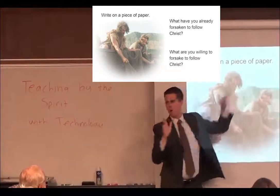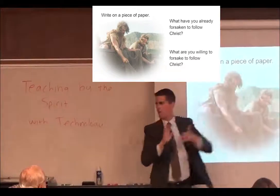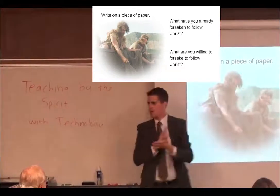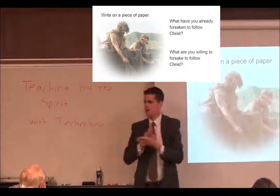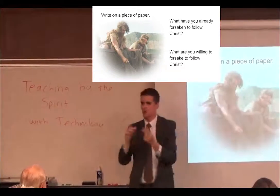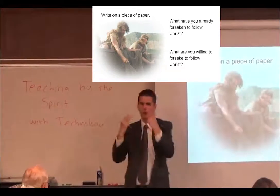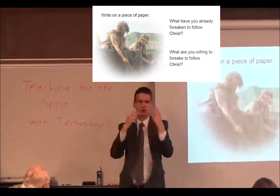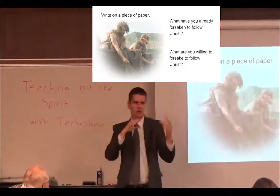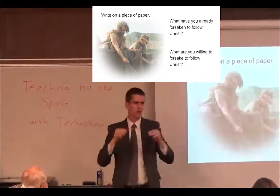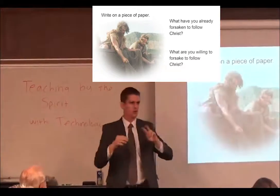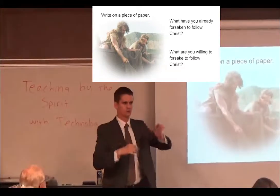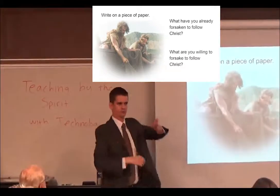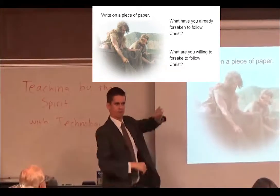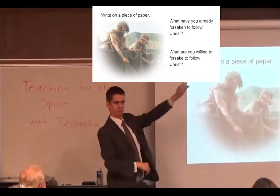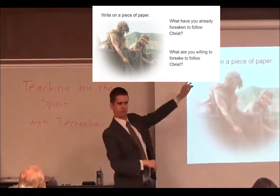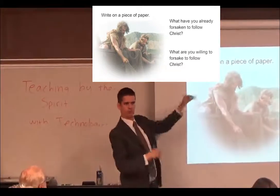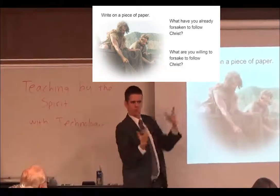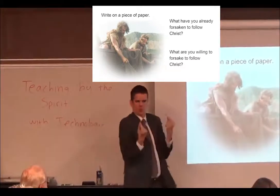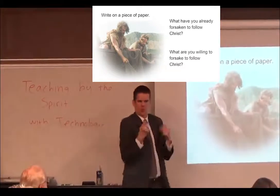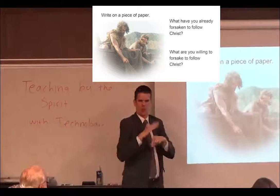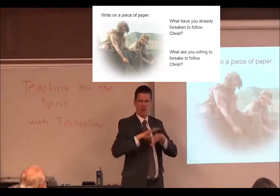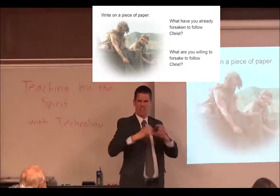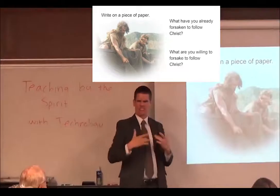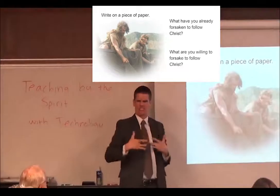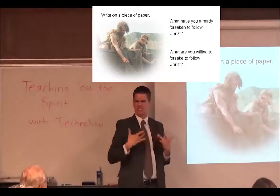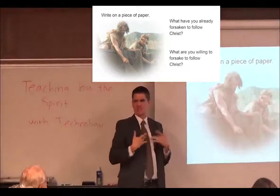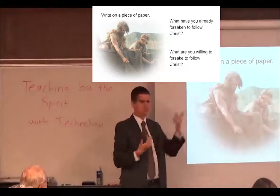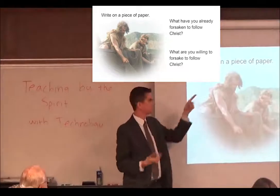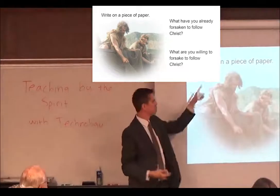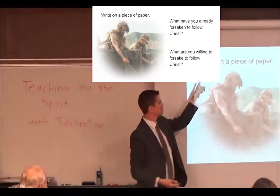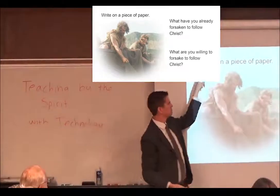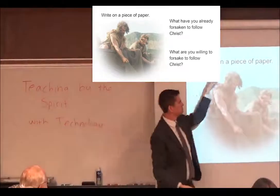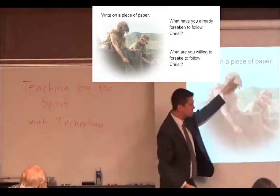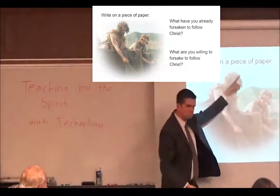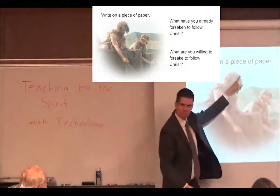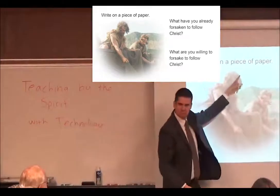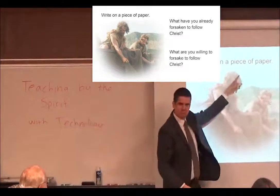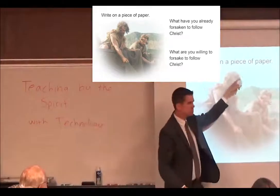paper, and then you can put that paper up,